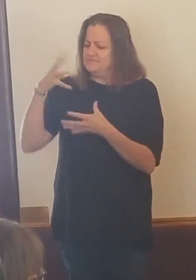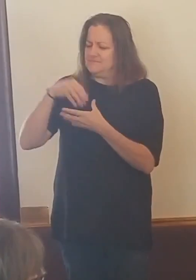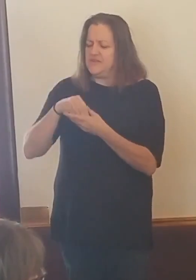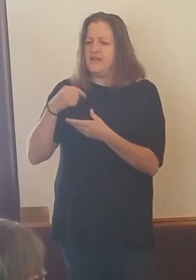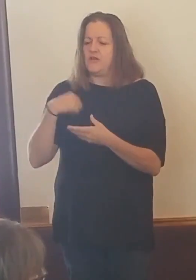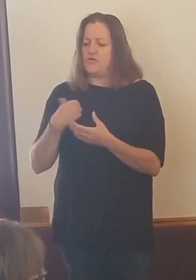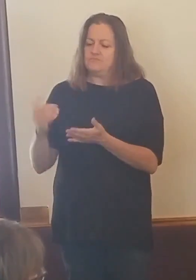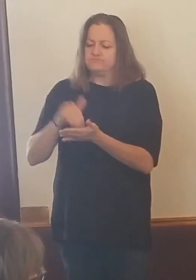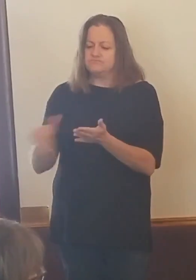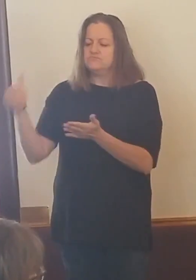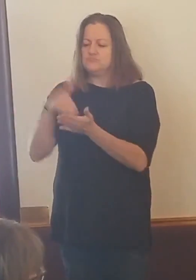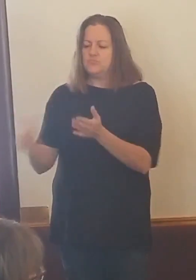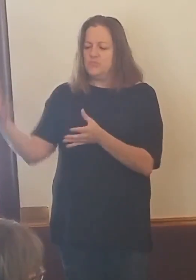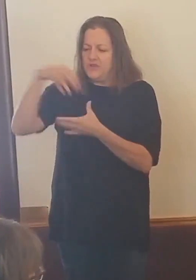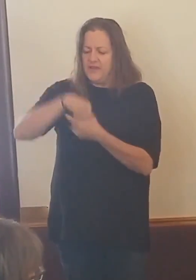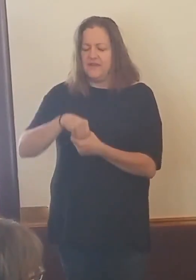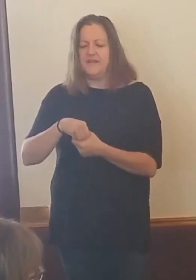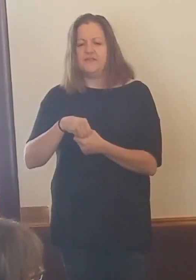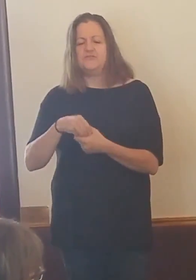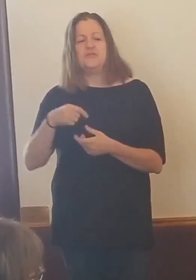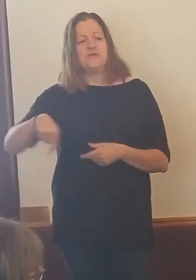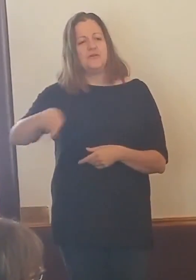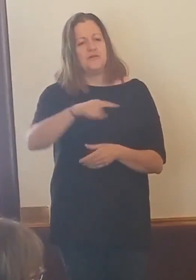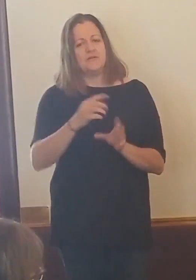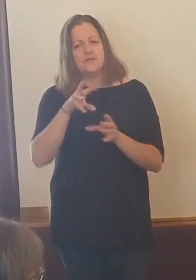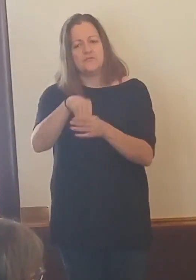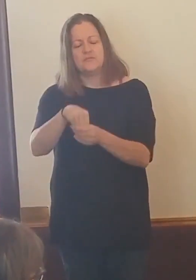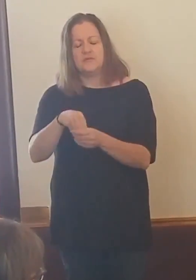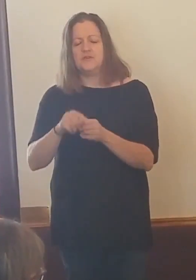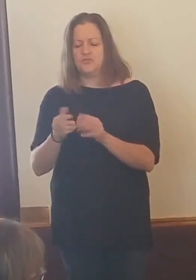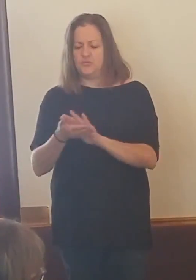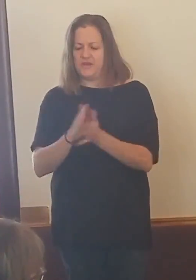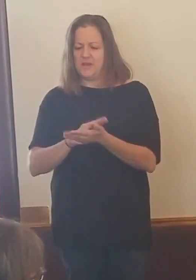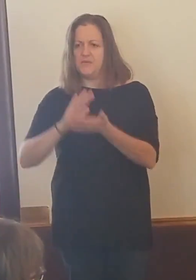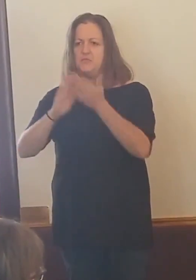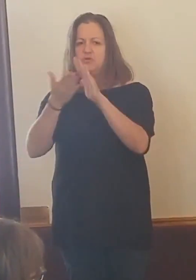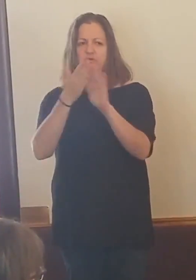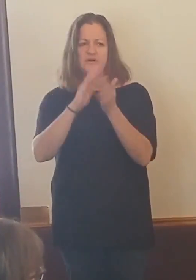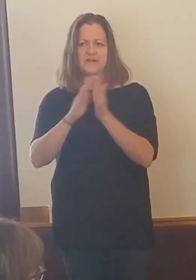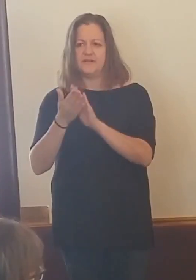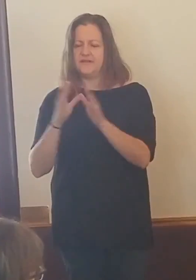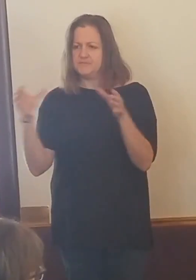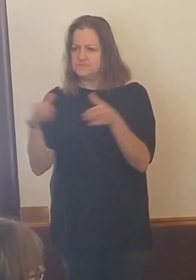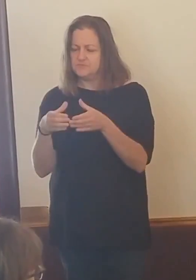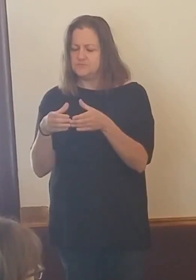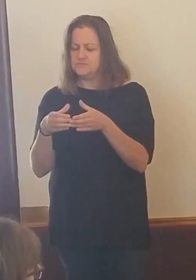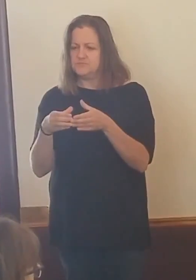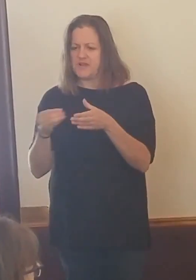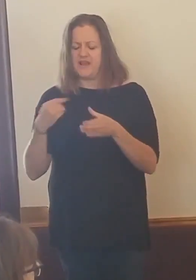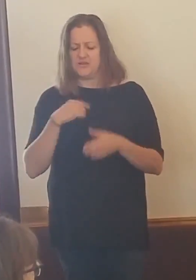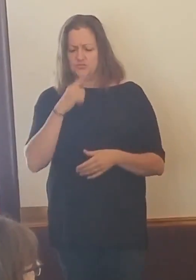or re-engage us, what it is to be community and to be.